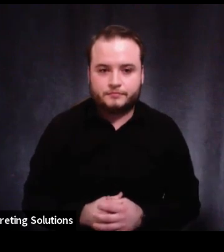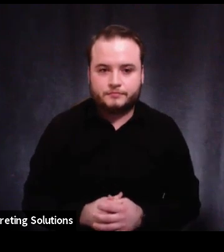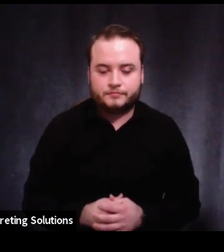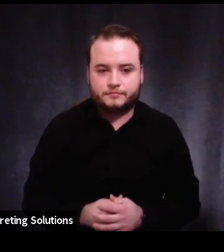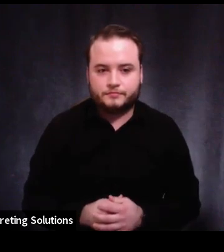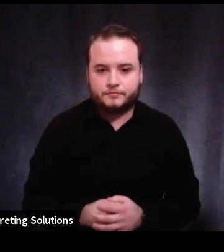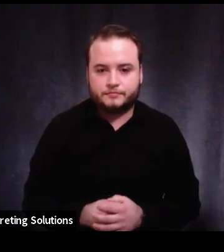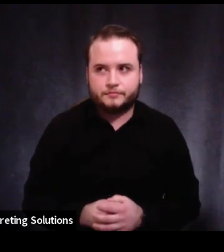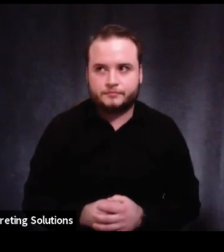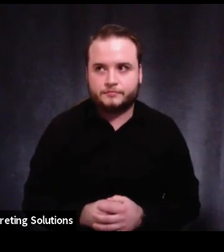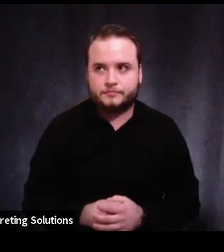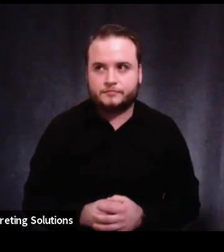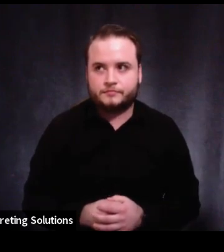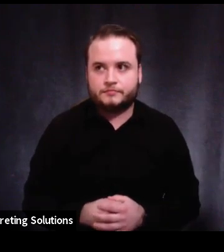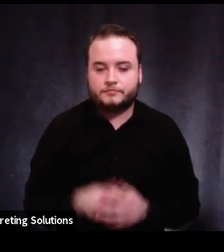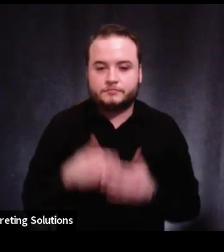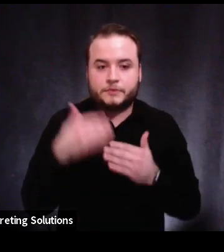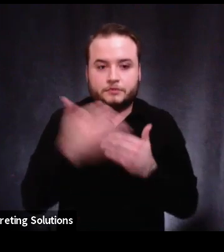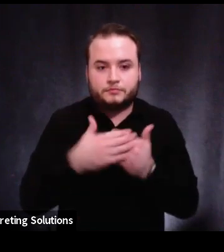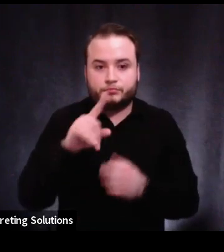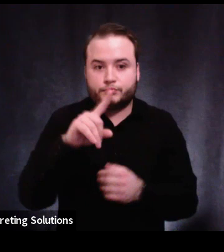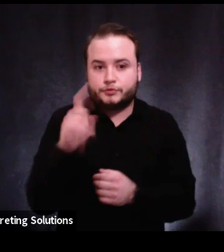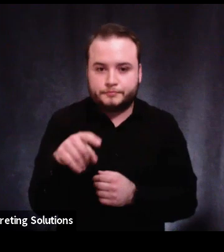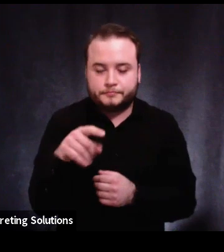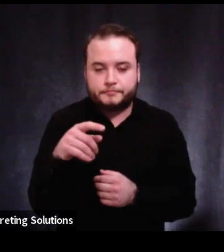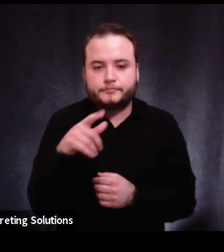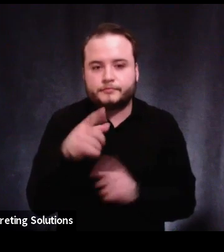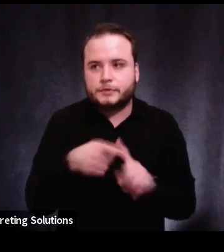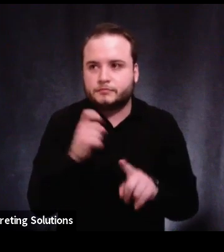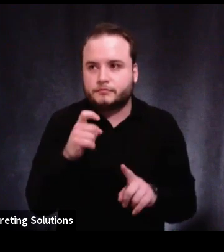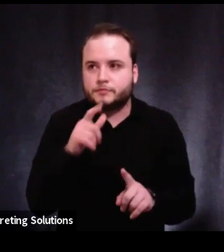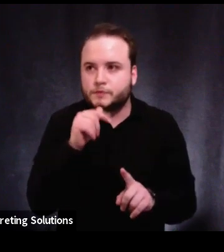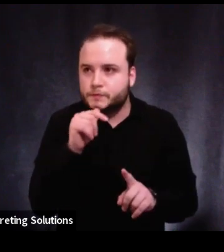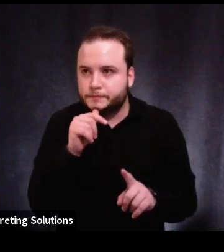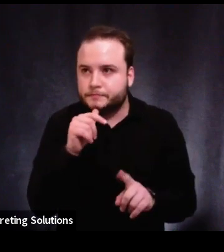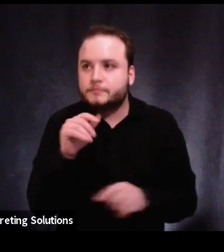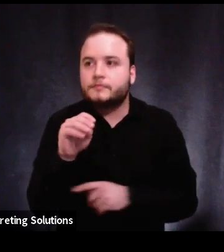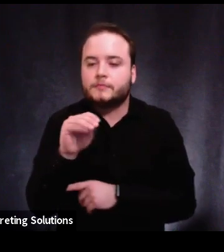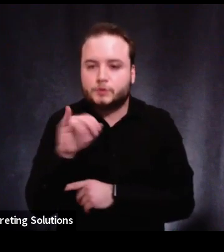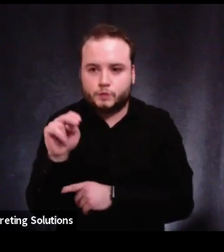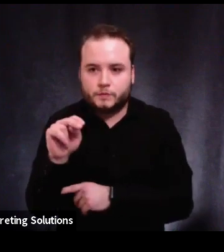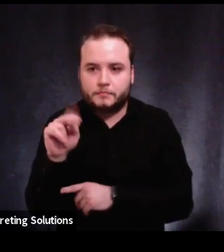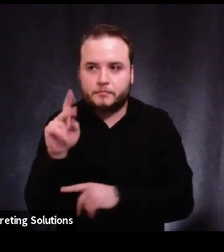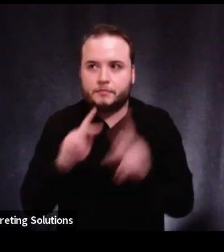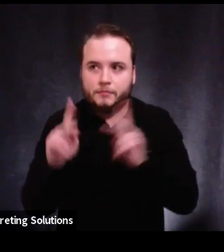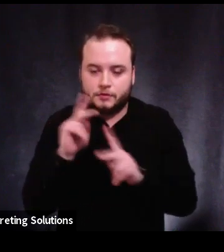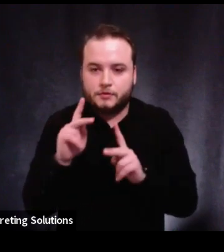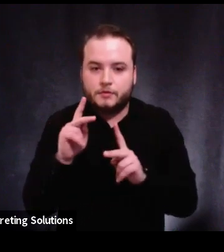Your next question comes from the line of Peter Cox of Minnesota Public Radio. Your line is now open.